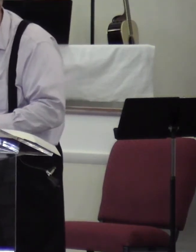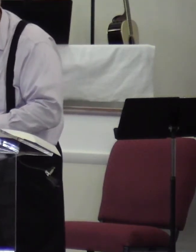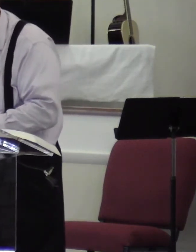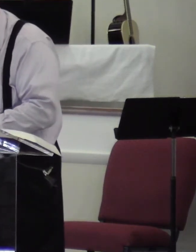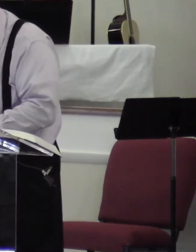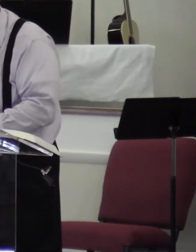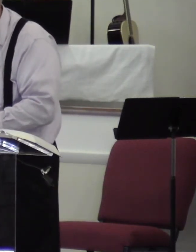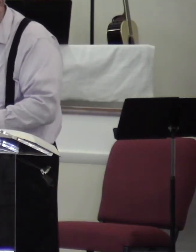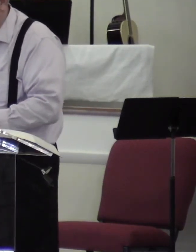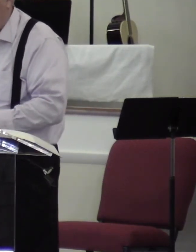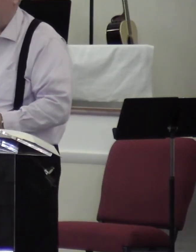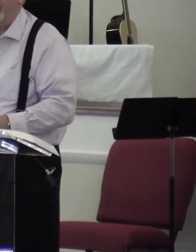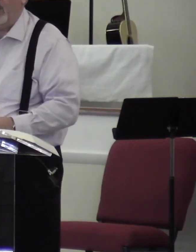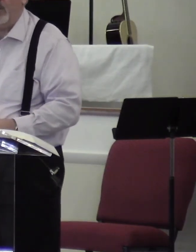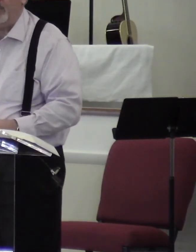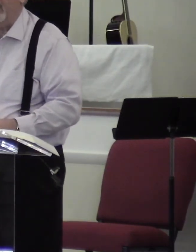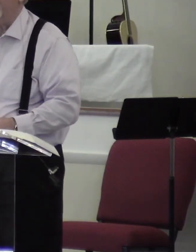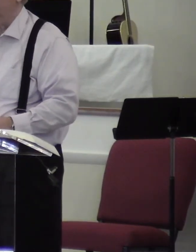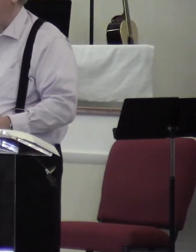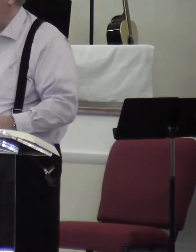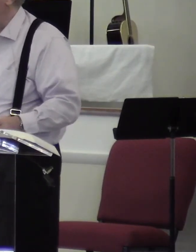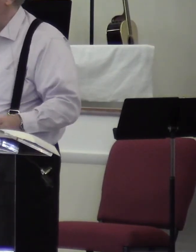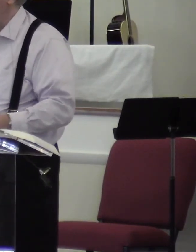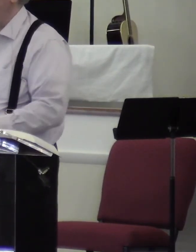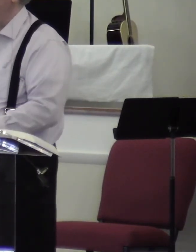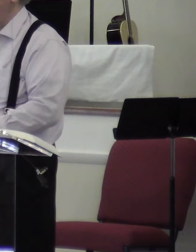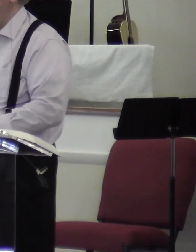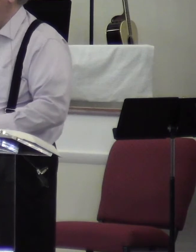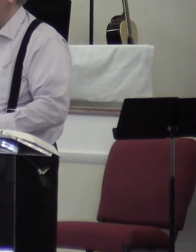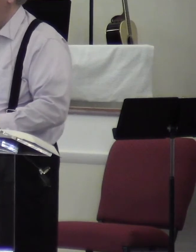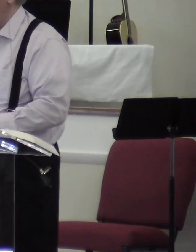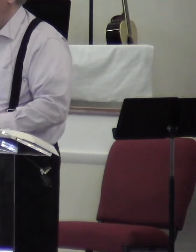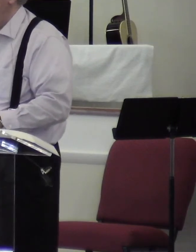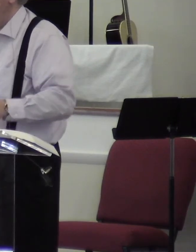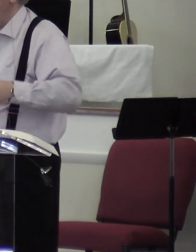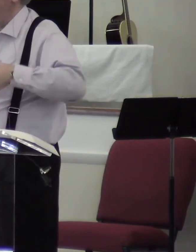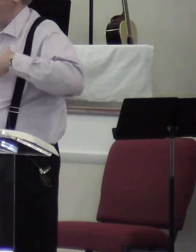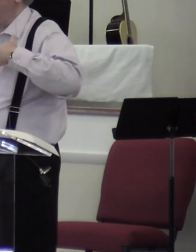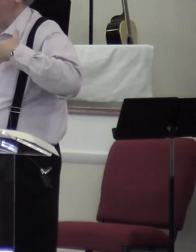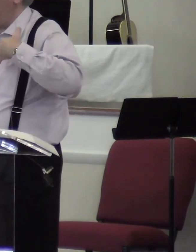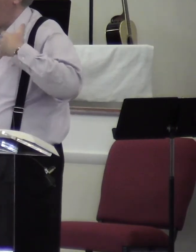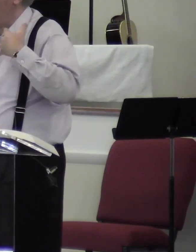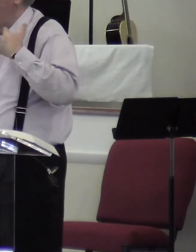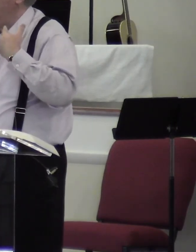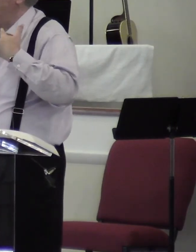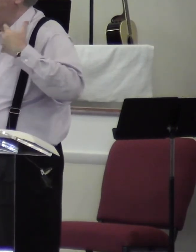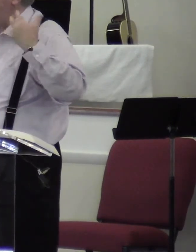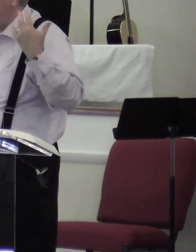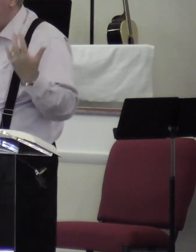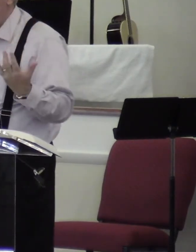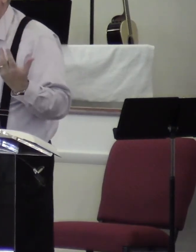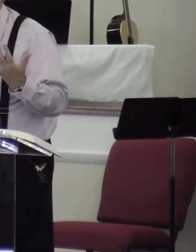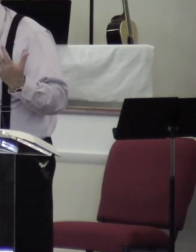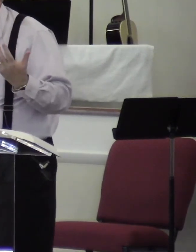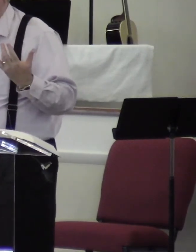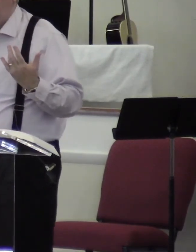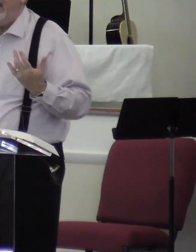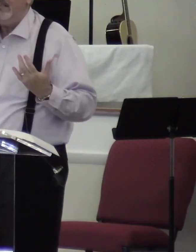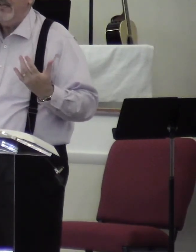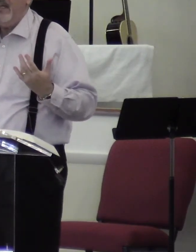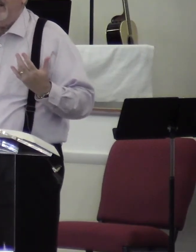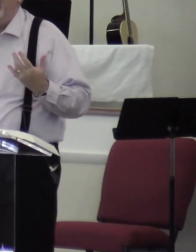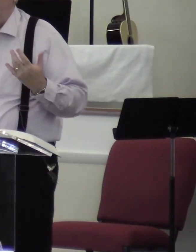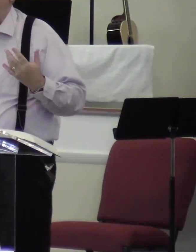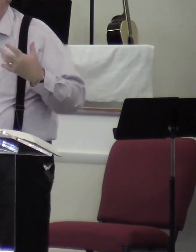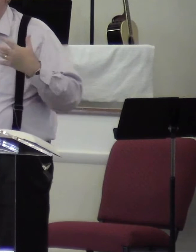So, they got the Holy Spirit. They're joint heirs with Jesus. They've been given the power to be changed in the image of Jesus